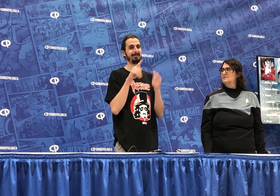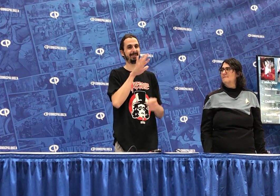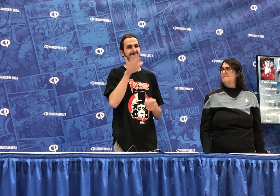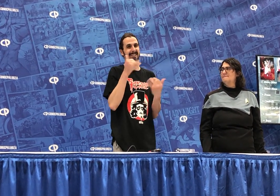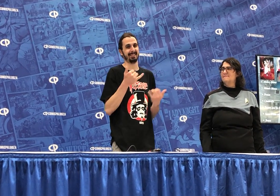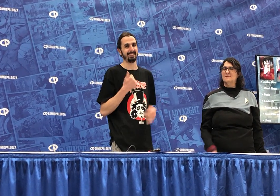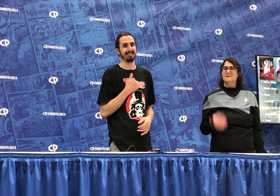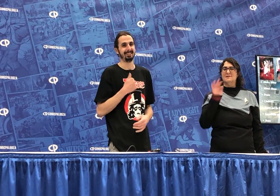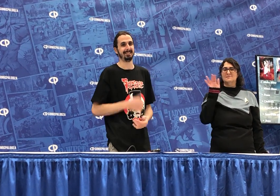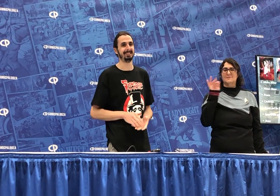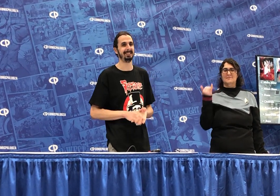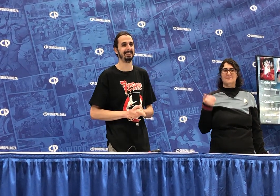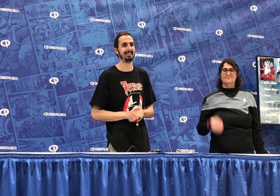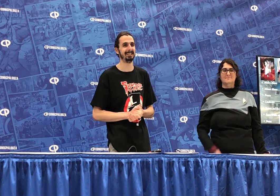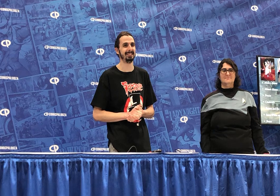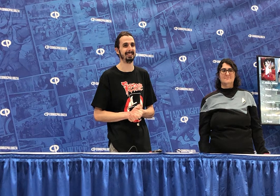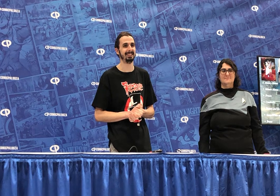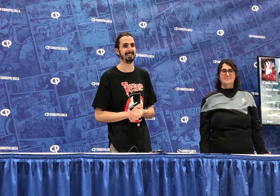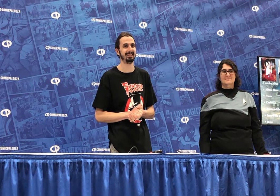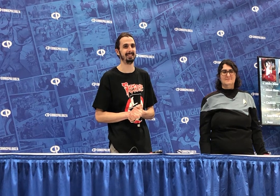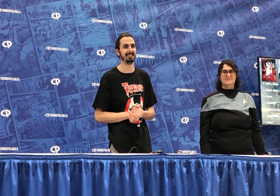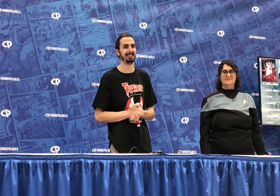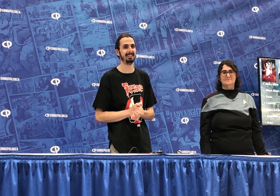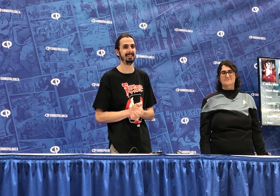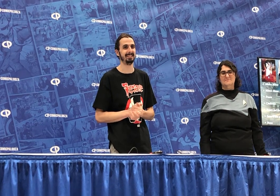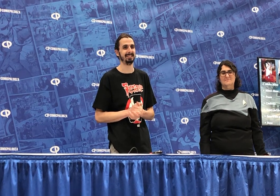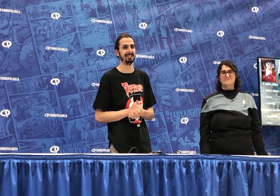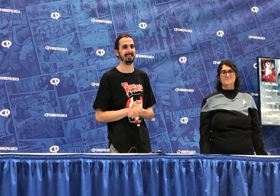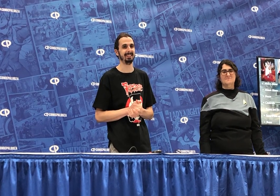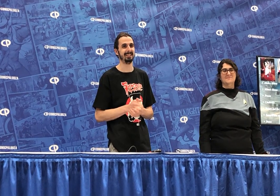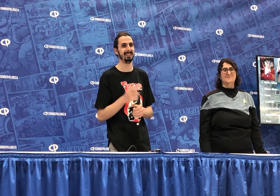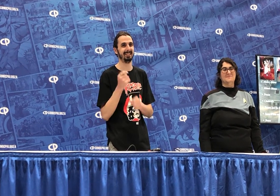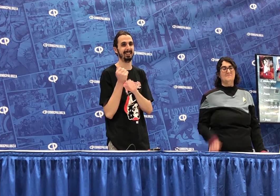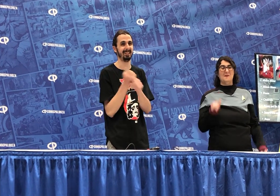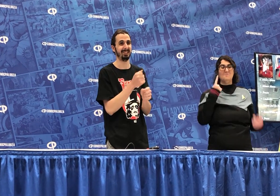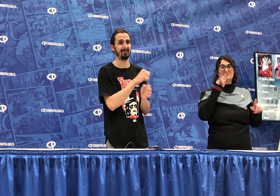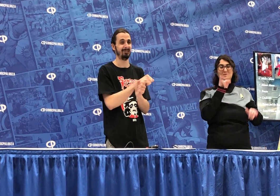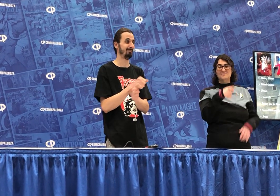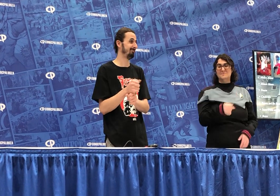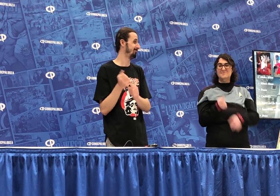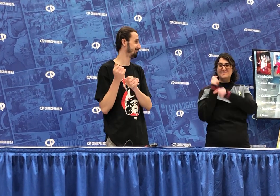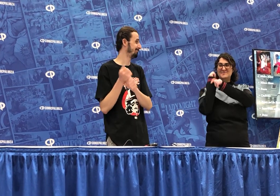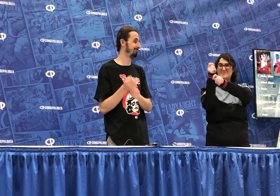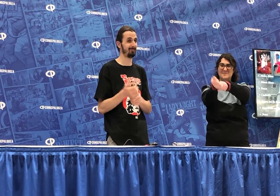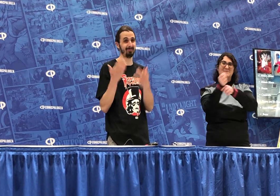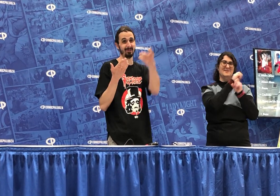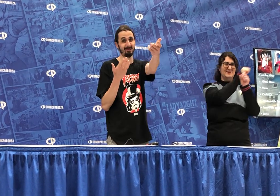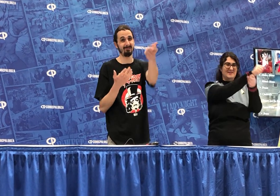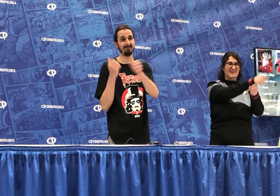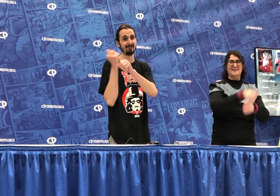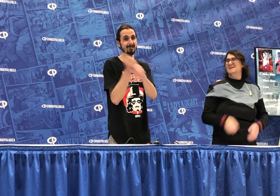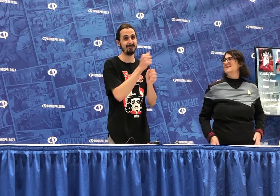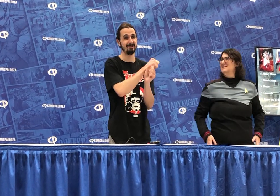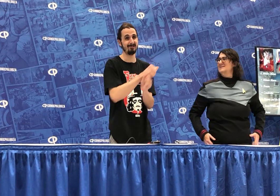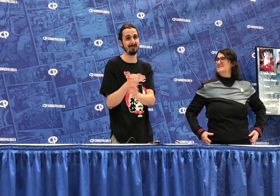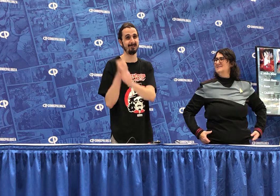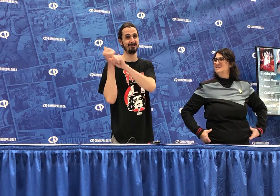I can't remember the sign. I think right now you'd spell it since it's a proper name. I can't remember the sign. Oh, maybe like you're swinging on the